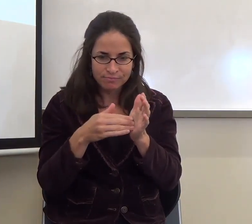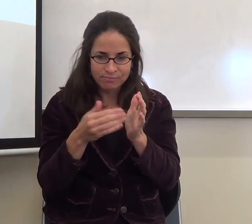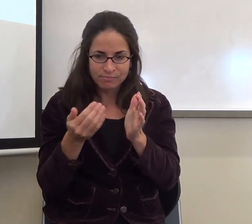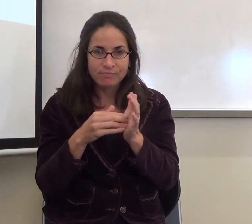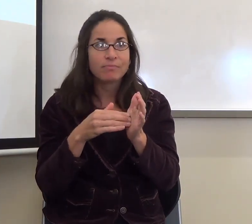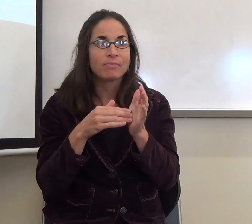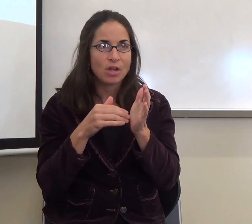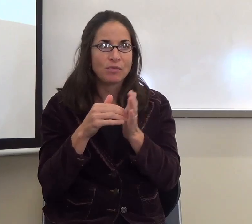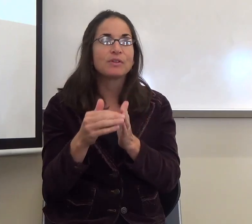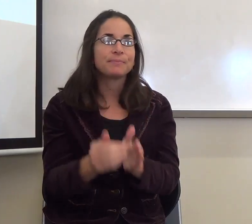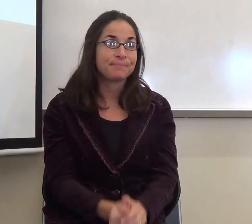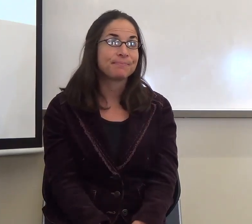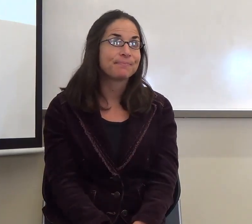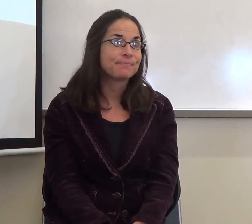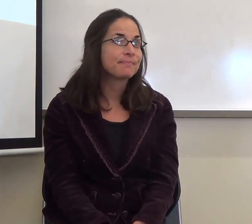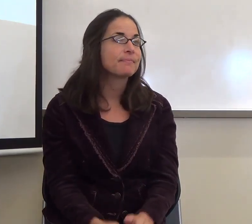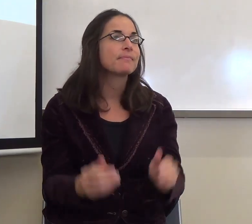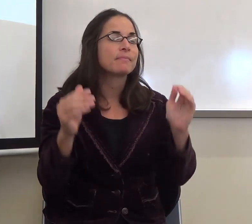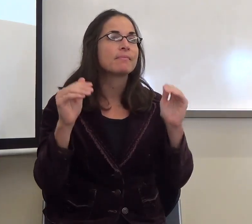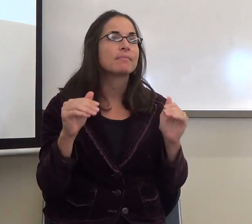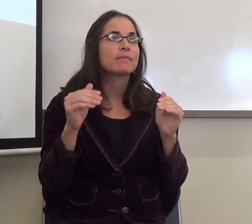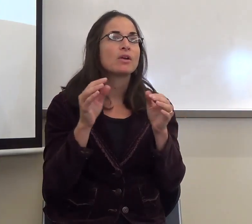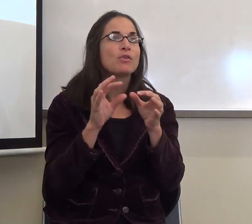often. Phrasing the topic is